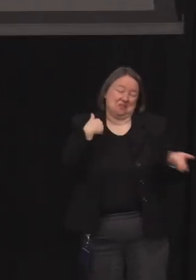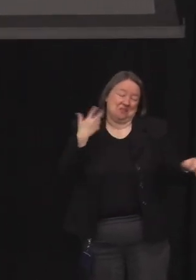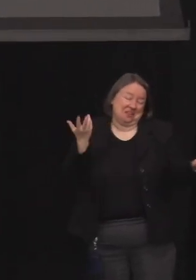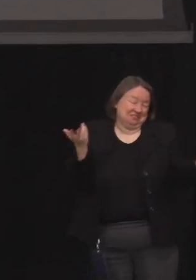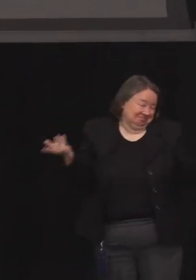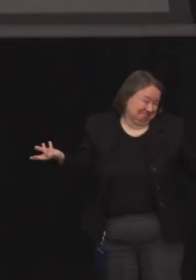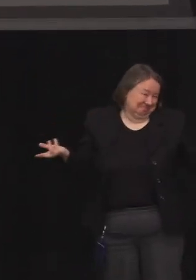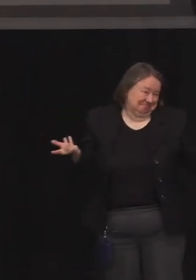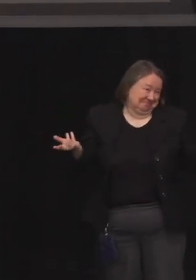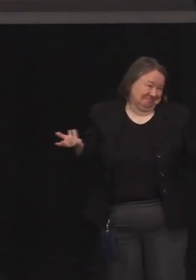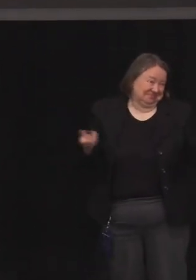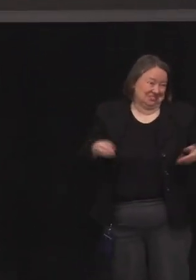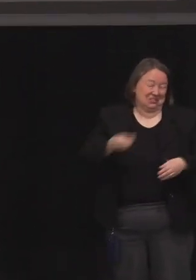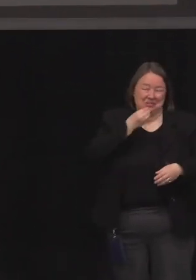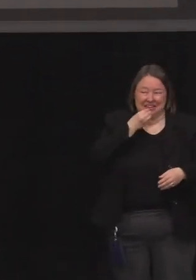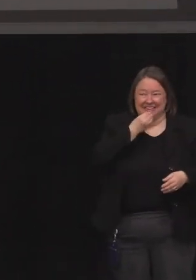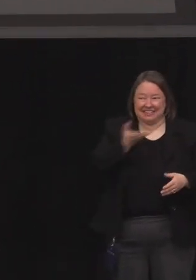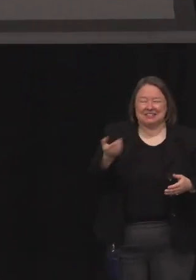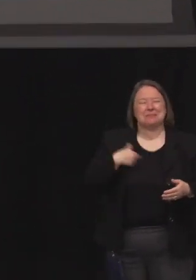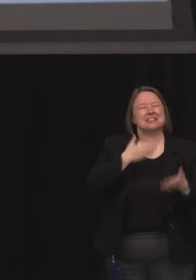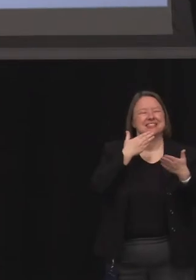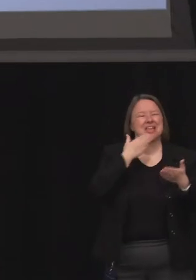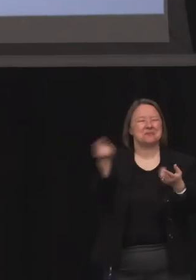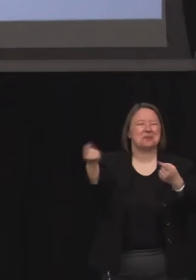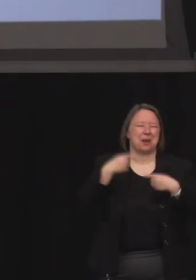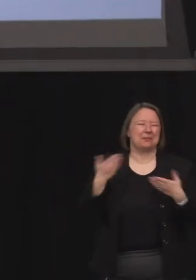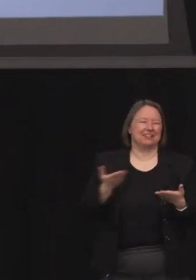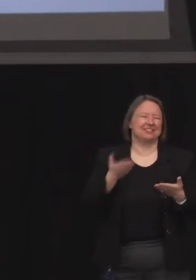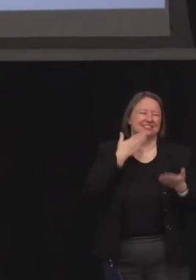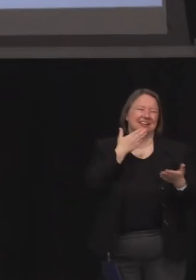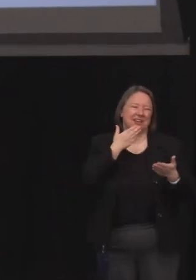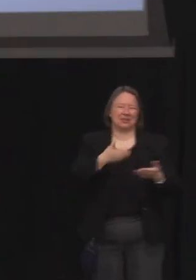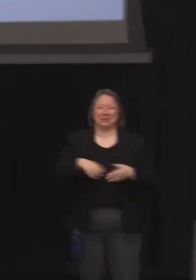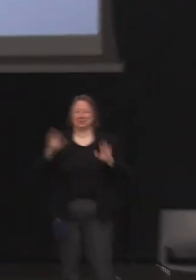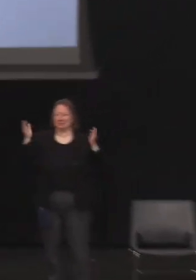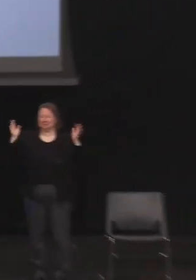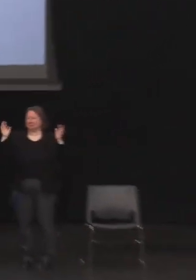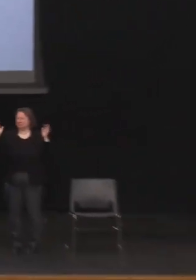paid for, so I figure, we eat still. But thank you all for being here. Thank you.